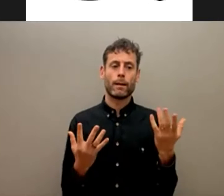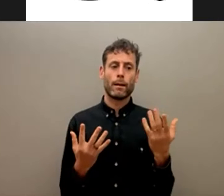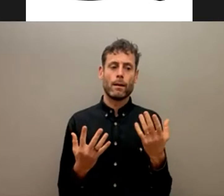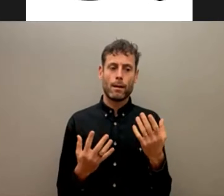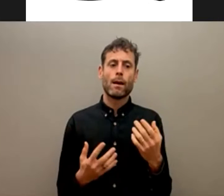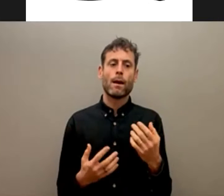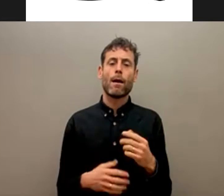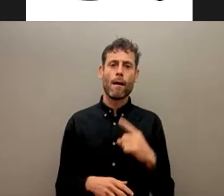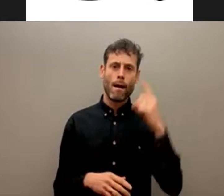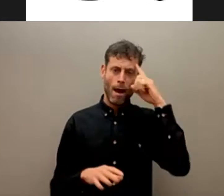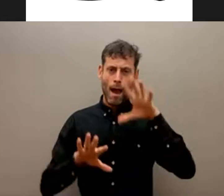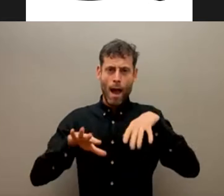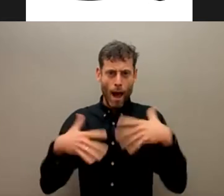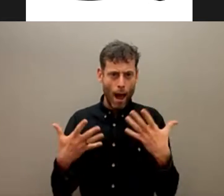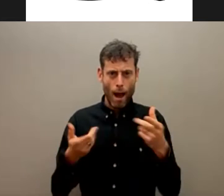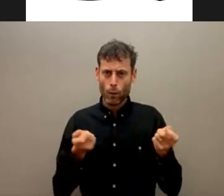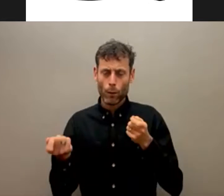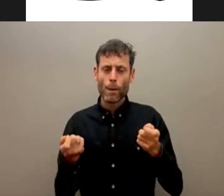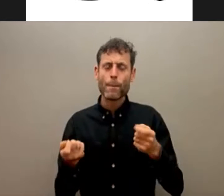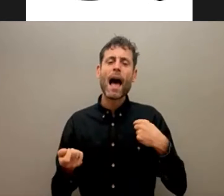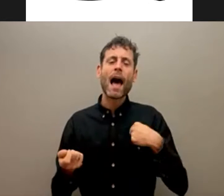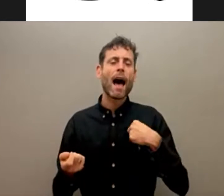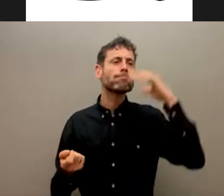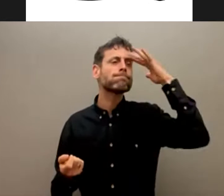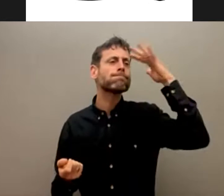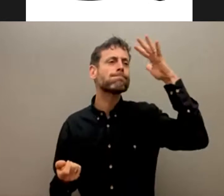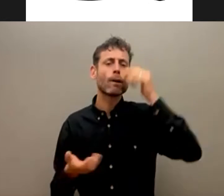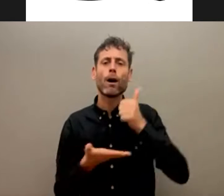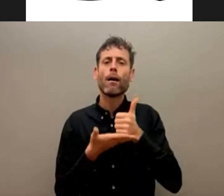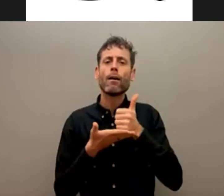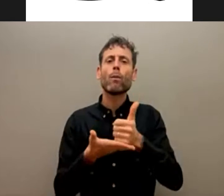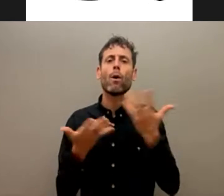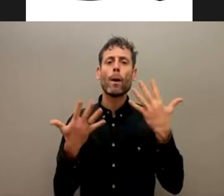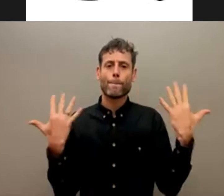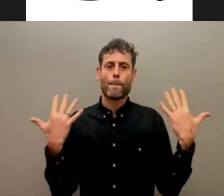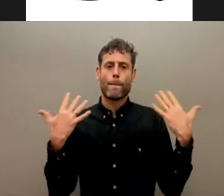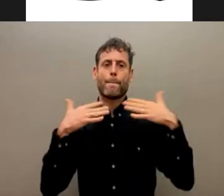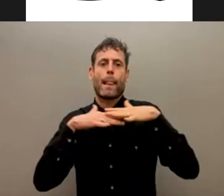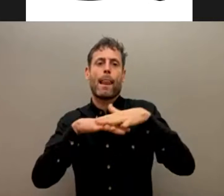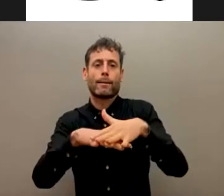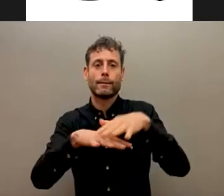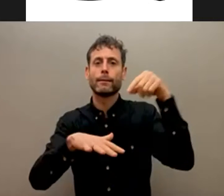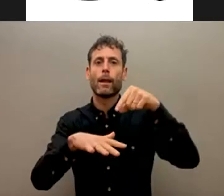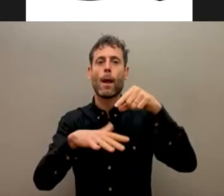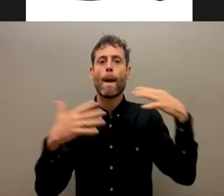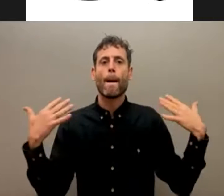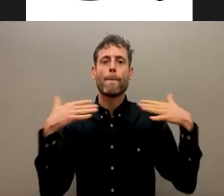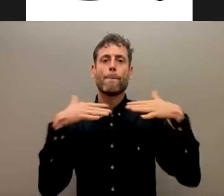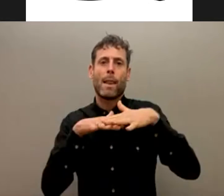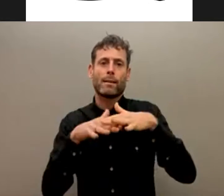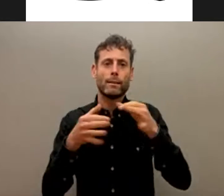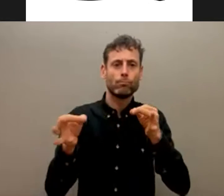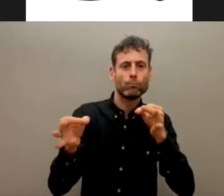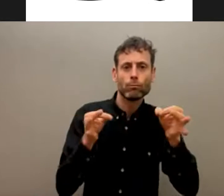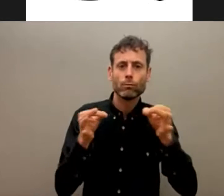having a blended approach, because you may find that there are projects that are new and they do not have the required